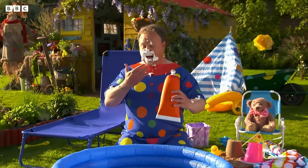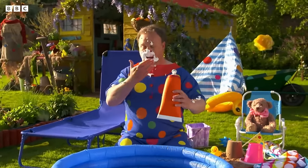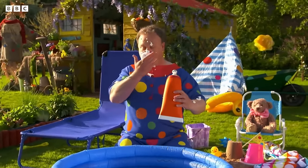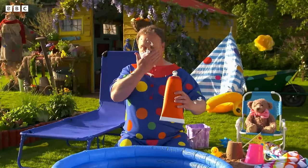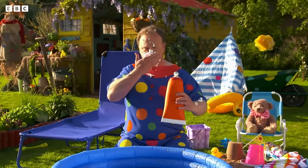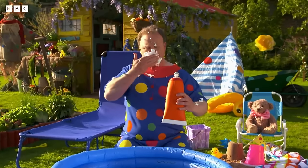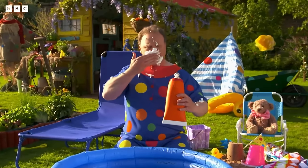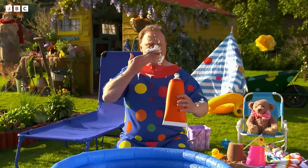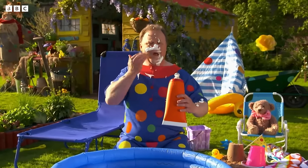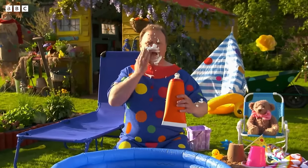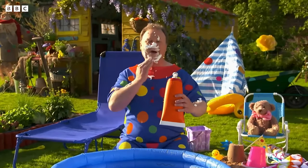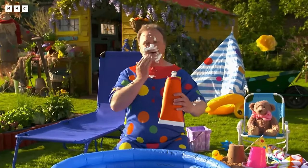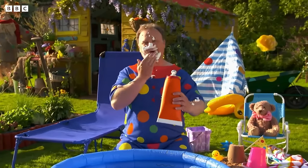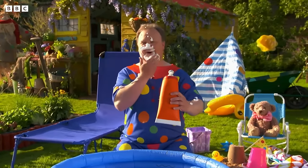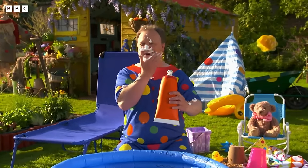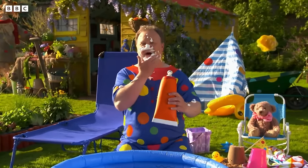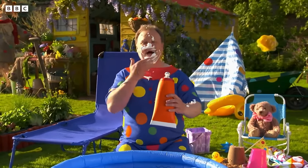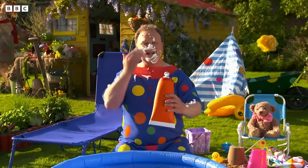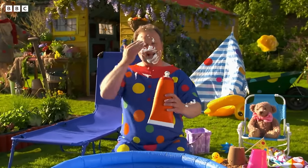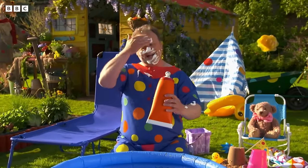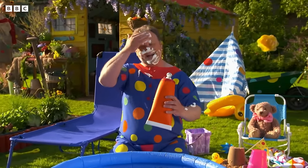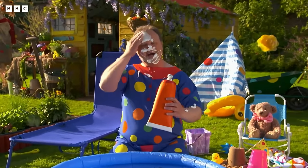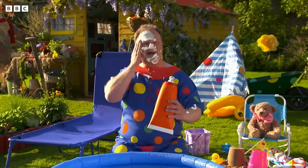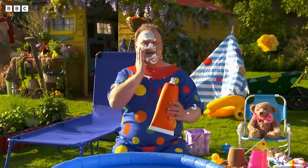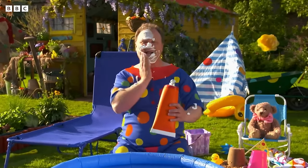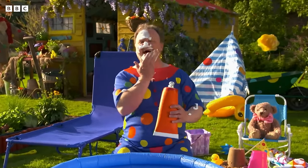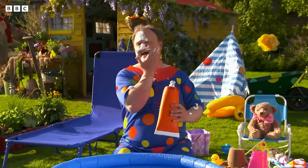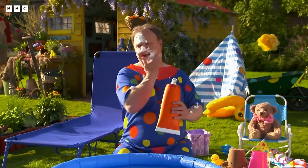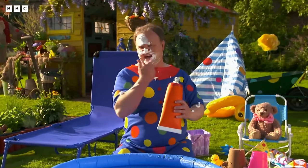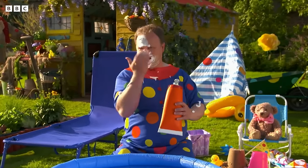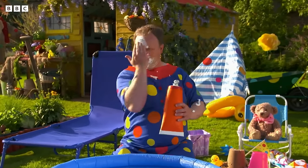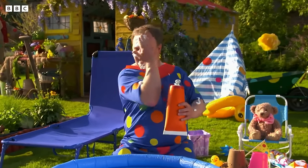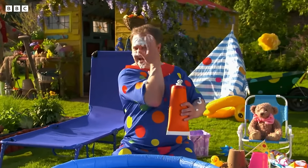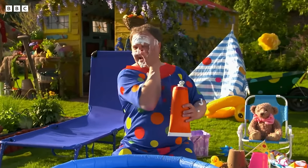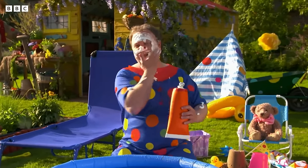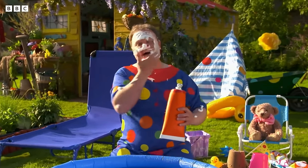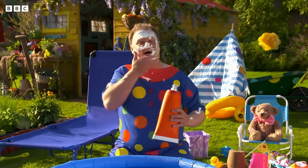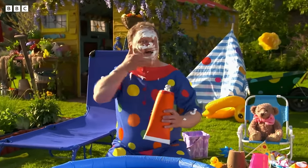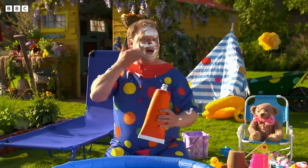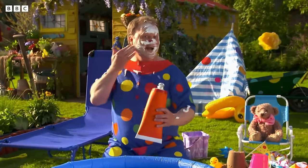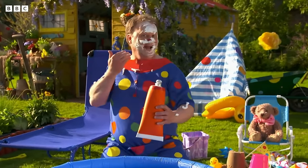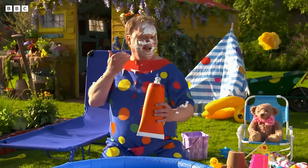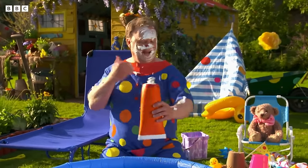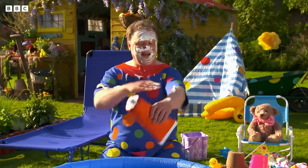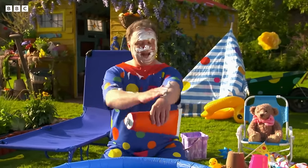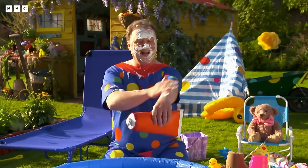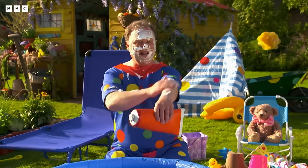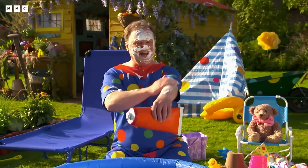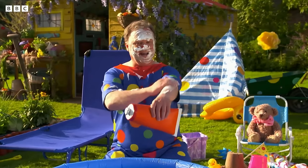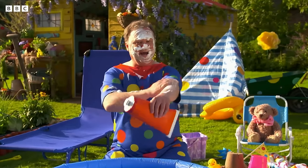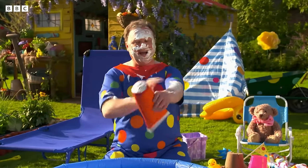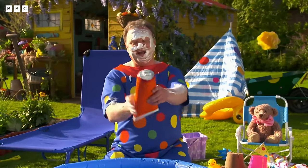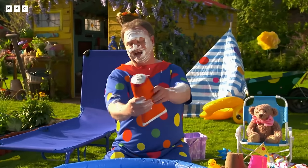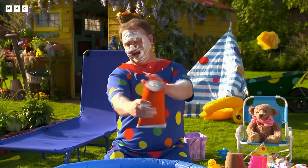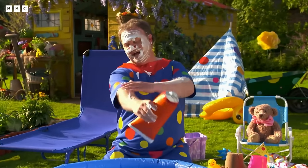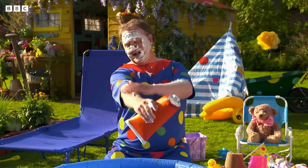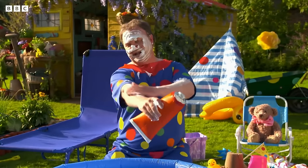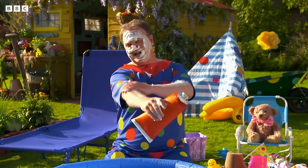la-da-day. Oh, quick! Rub it in, Mr. Tumble. La-da-day, la-da-day, la-da-day,